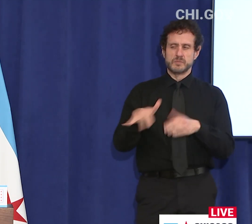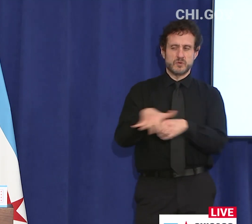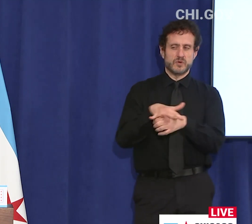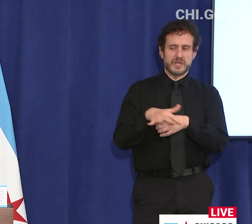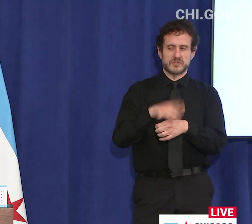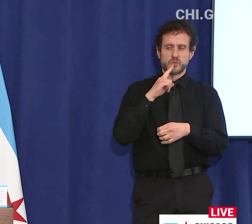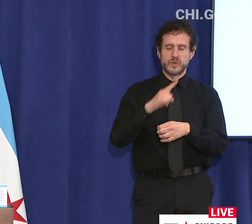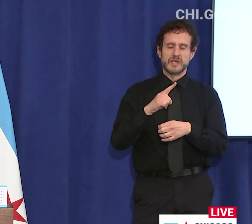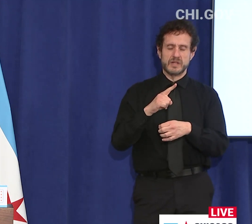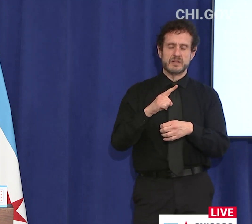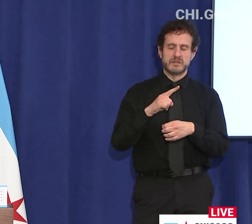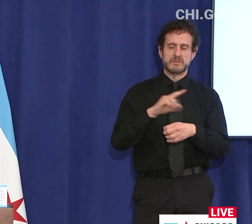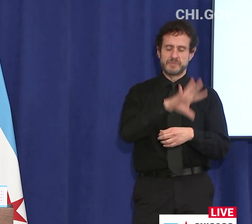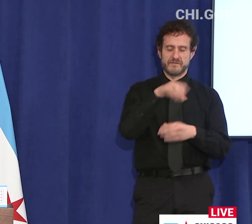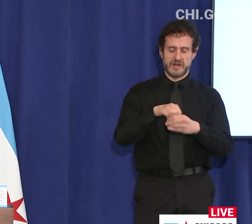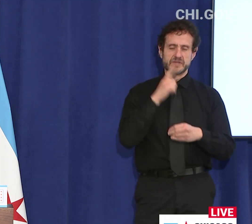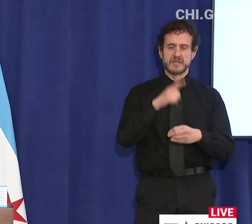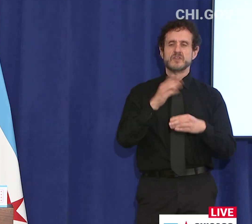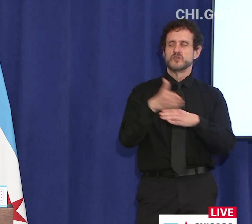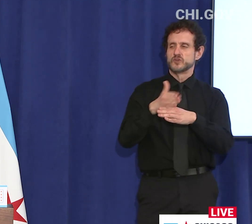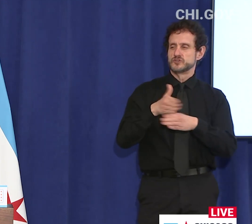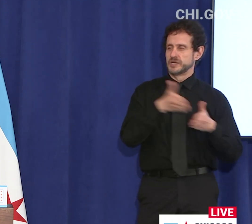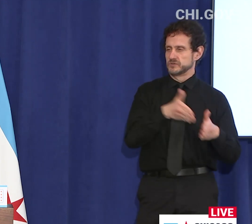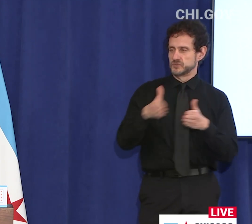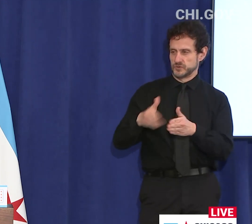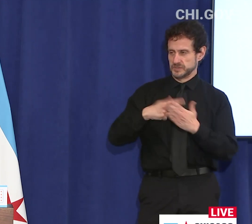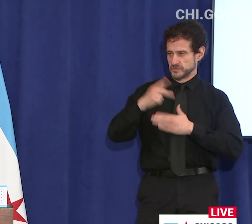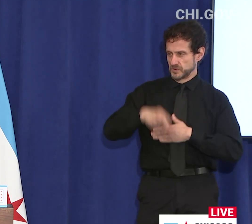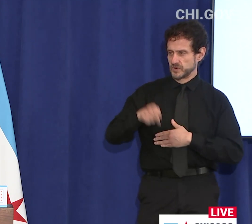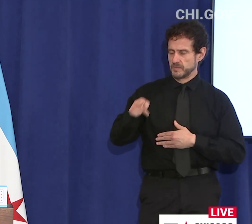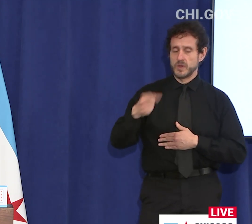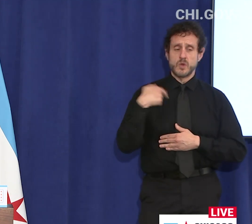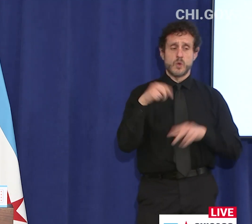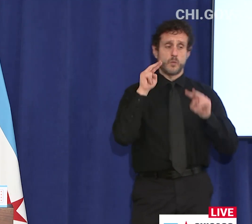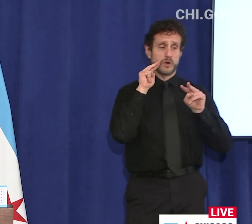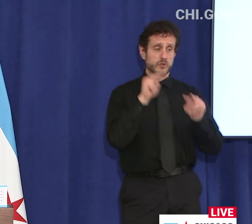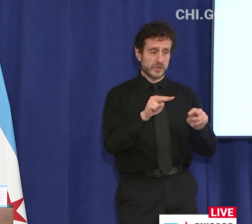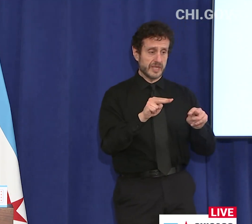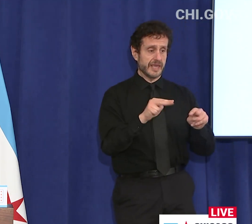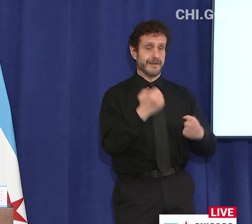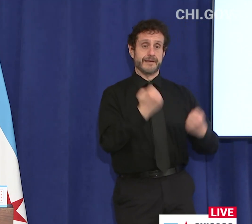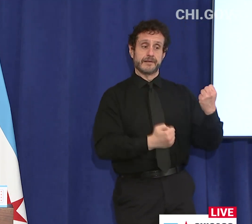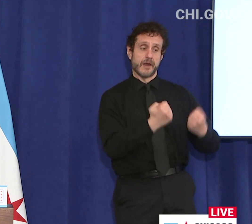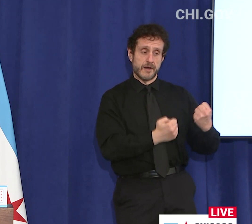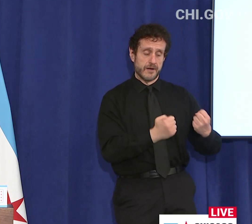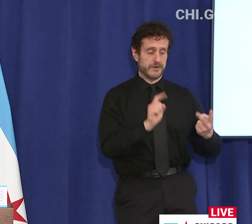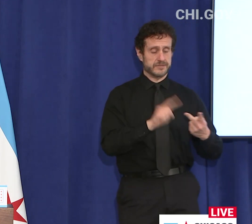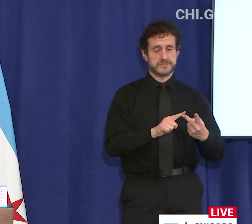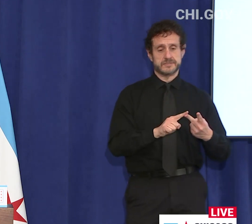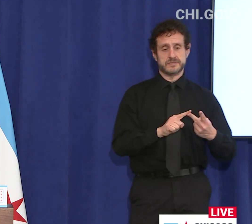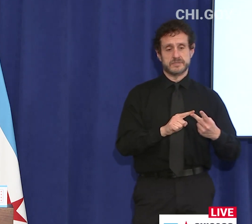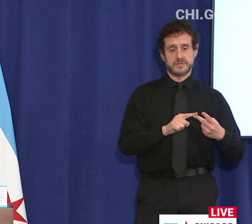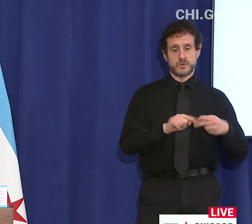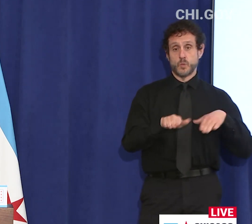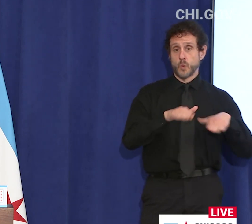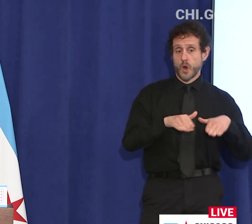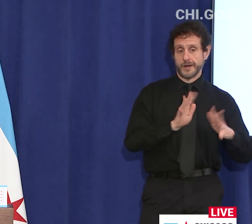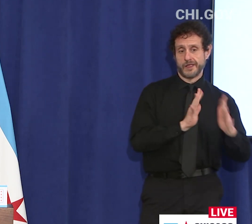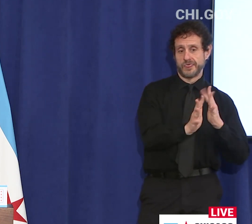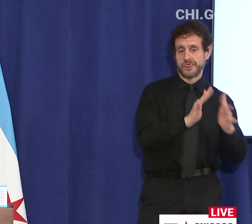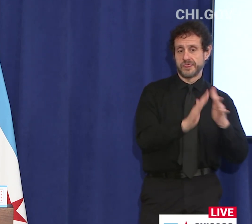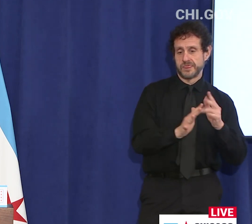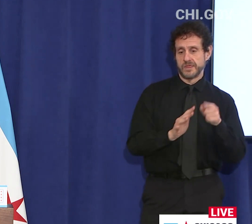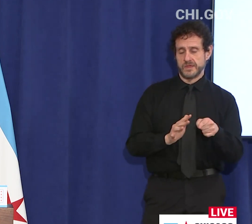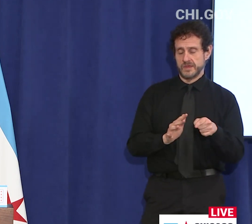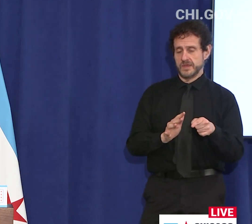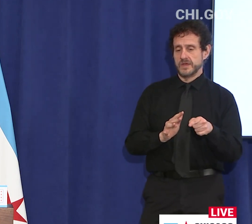Shared Streets initiative? Well, we're doing it, obviously, looking at traffic patterns and how we can easily reserve those